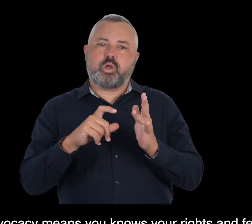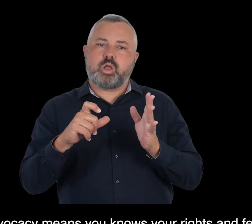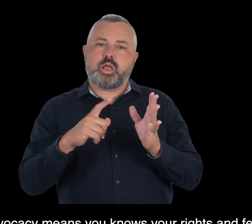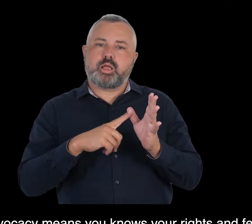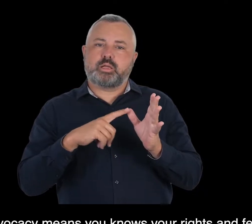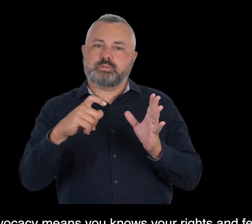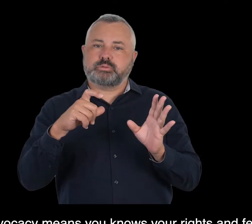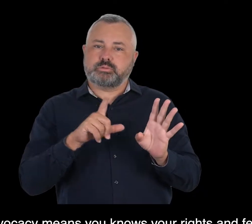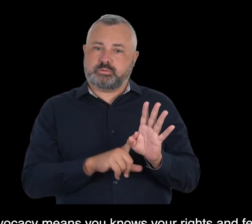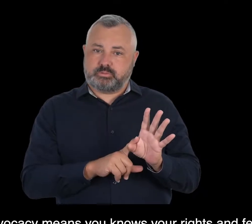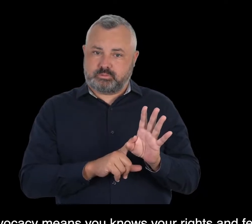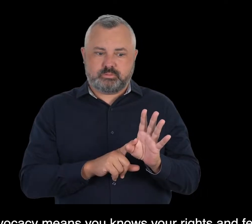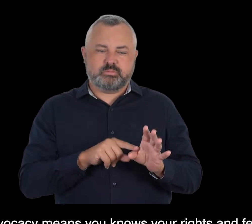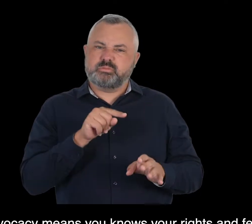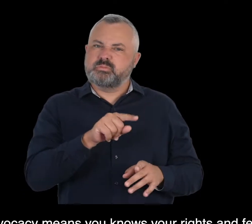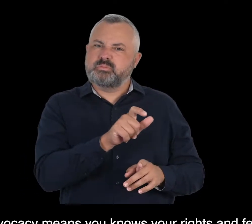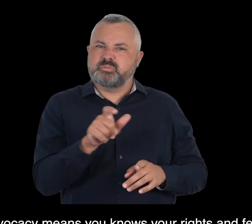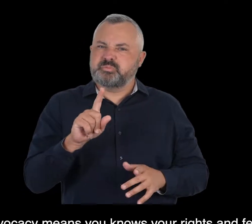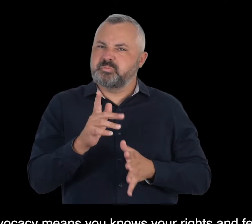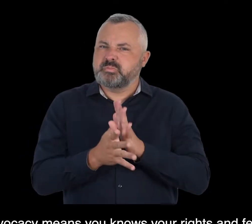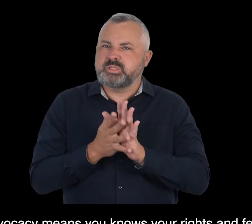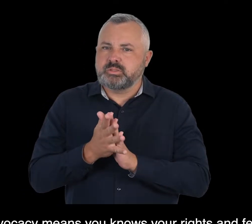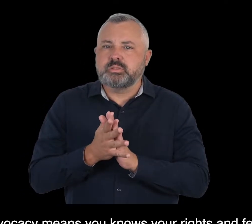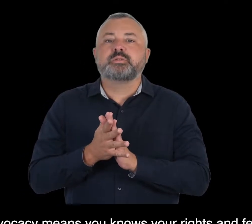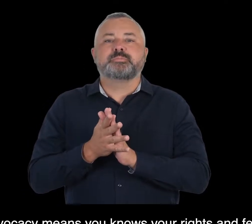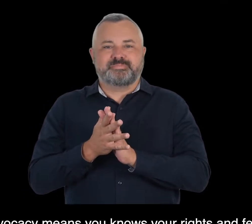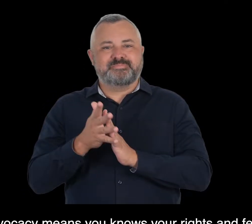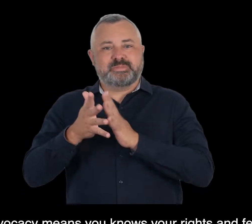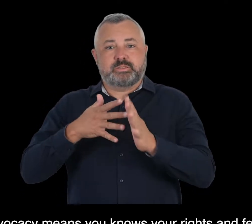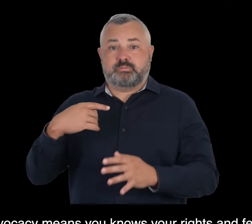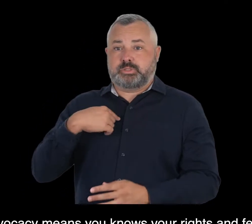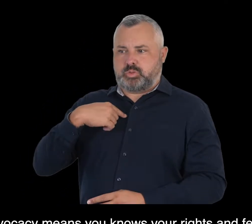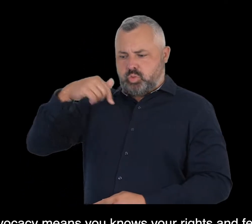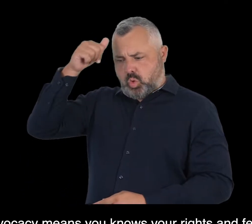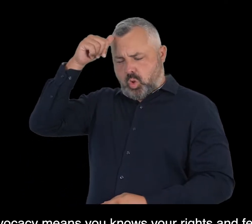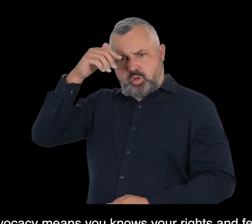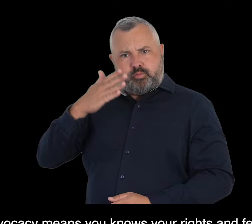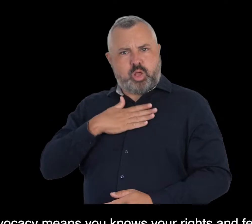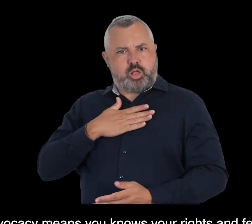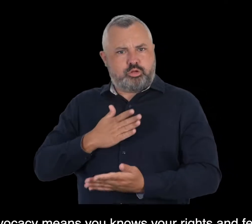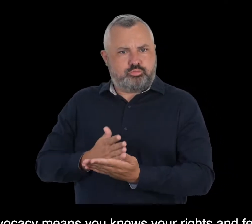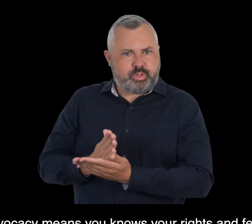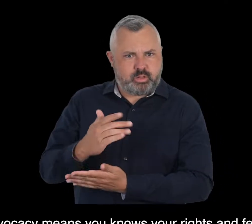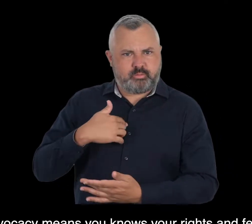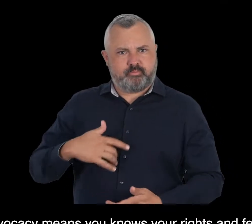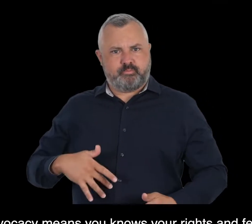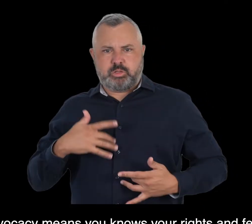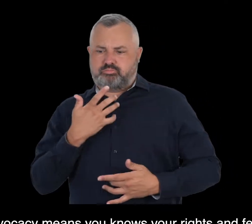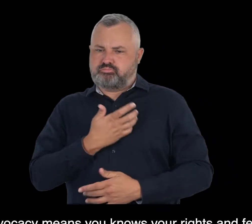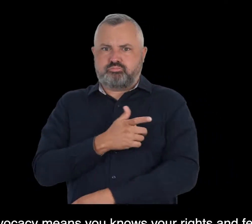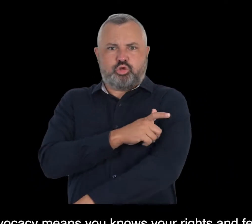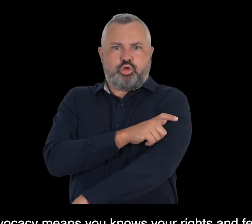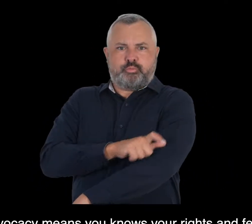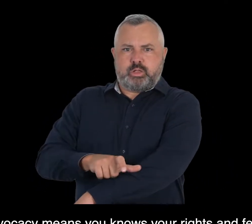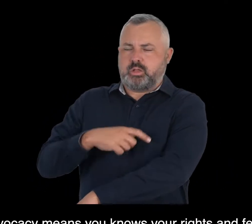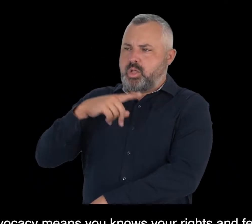Self-advocacy means you know your rights and feel comfortable and confident explaining them